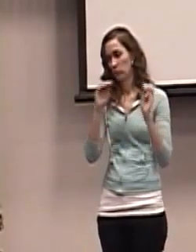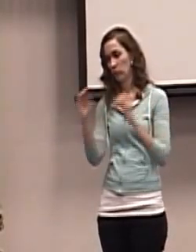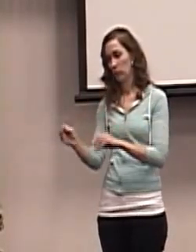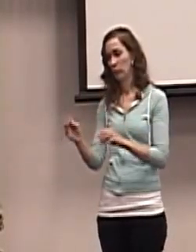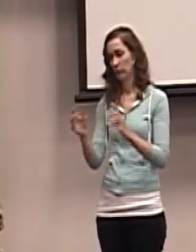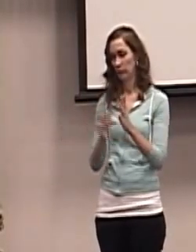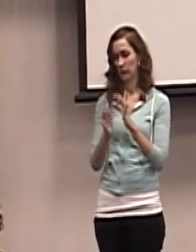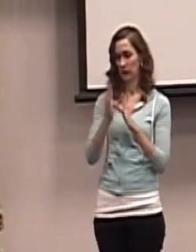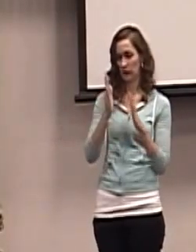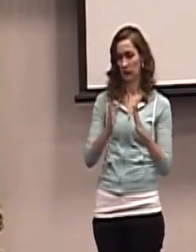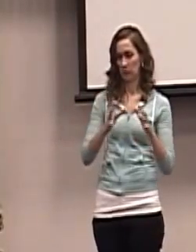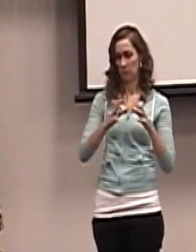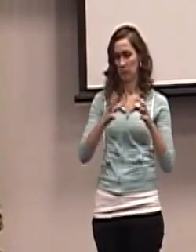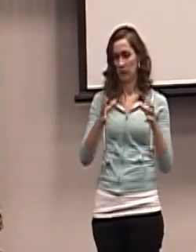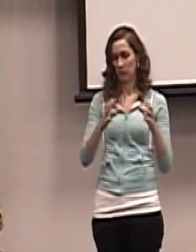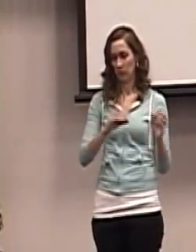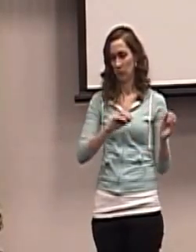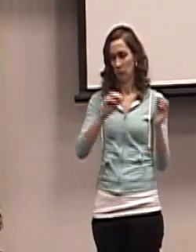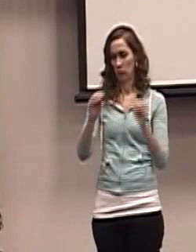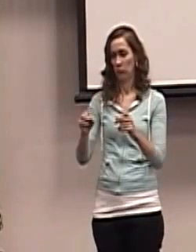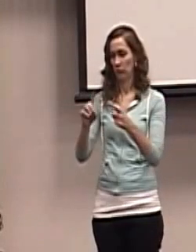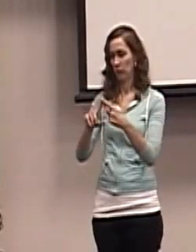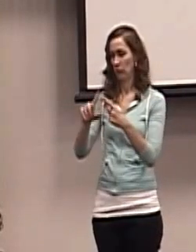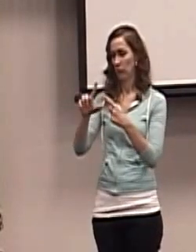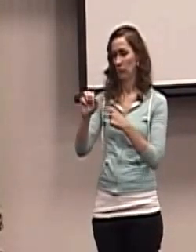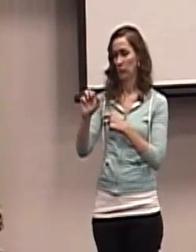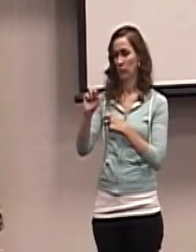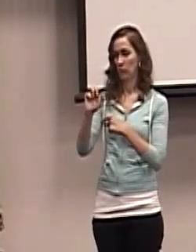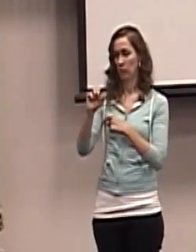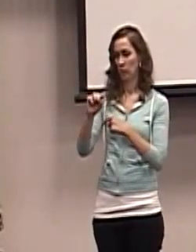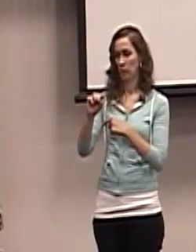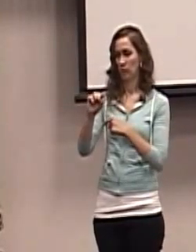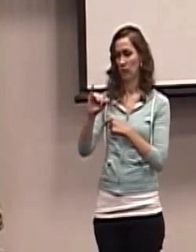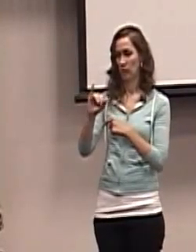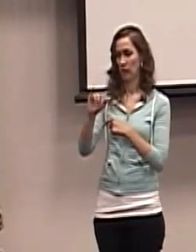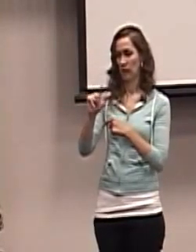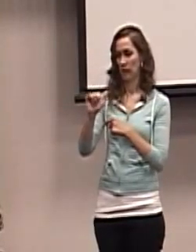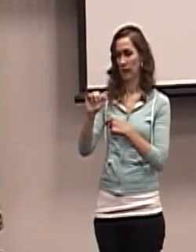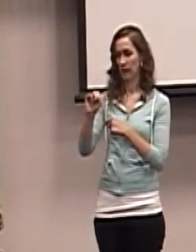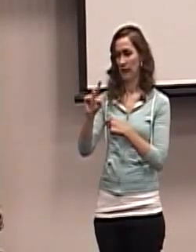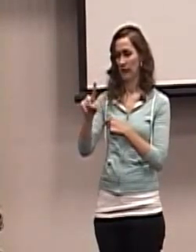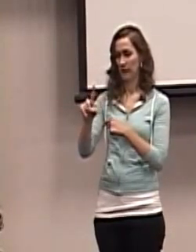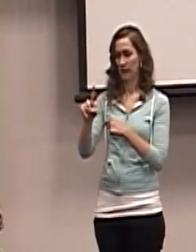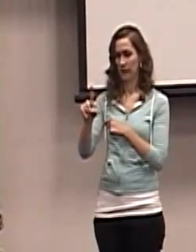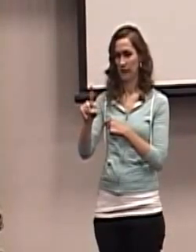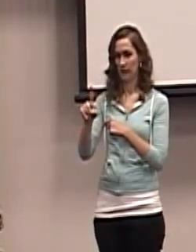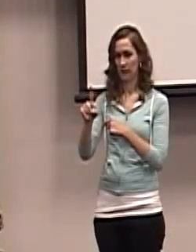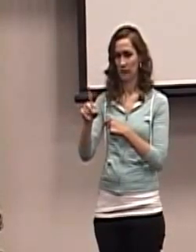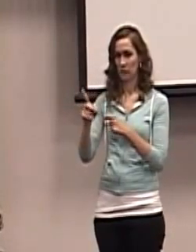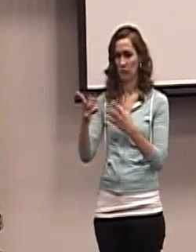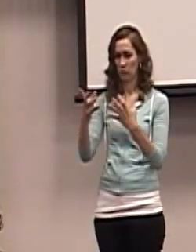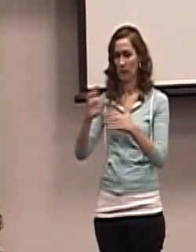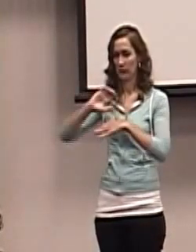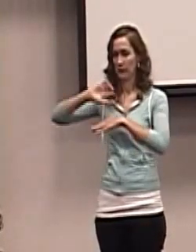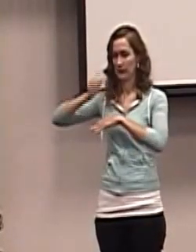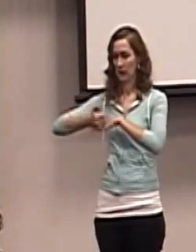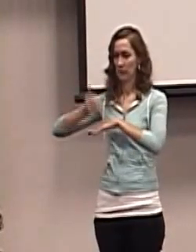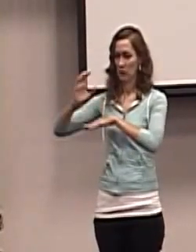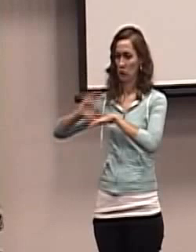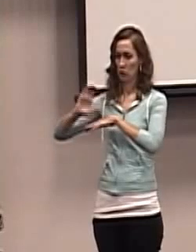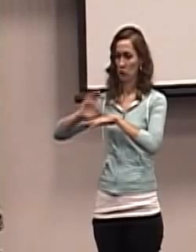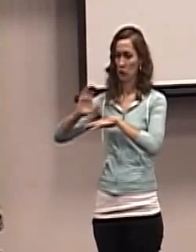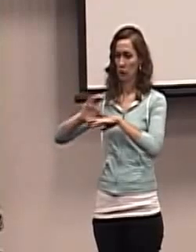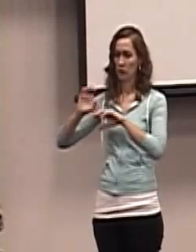into an area on Long Island about an hour from Manhattan. And the idea was to establish a congregation that